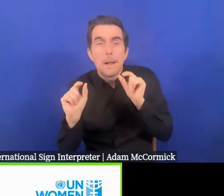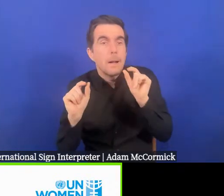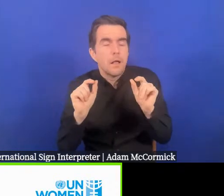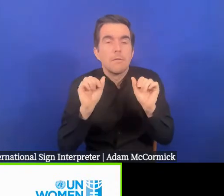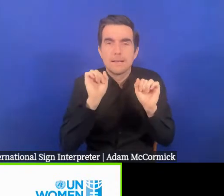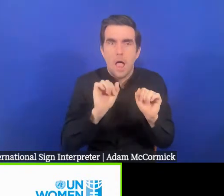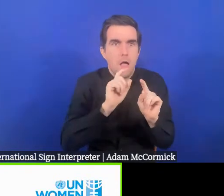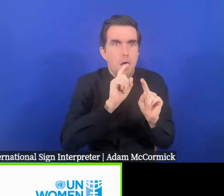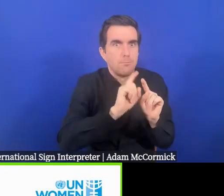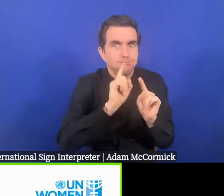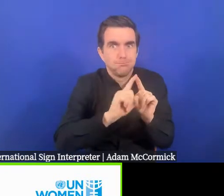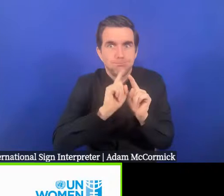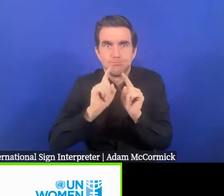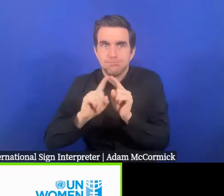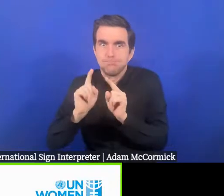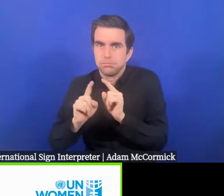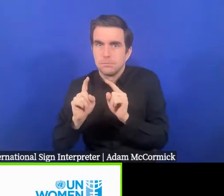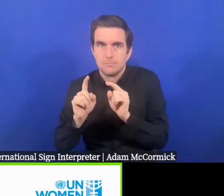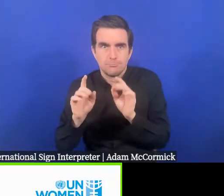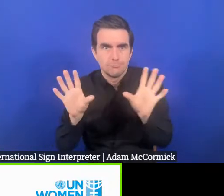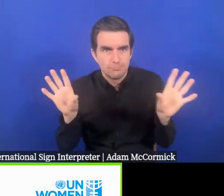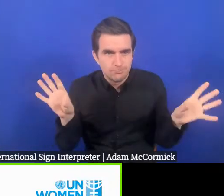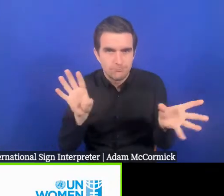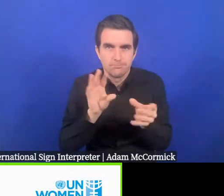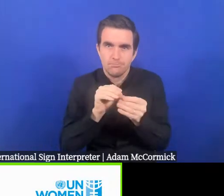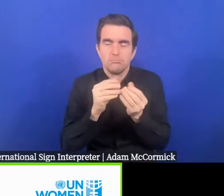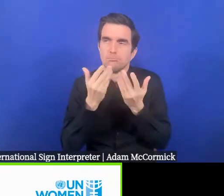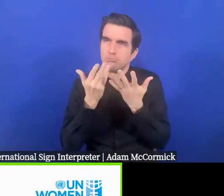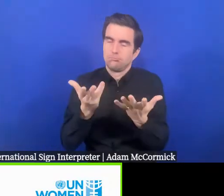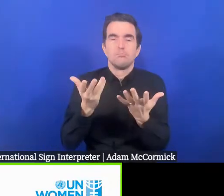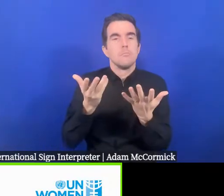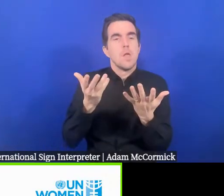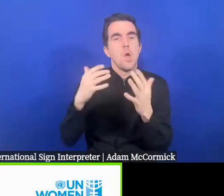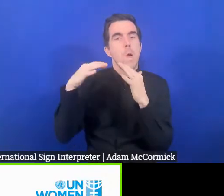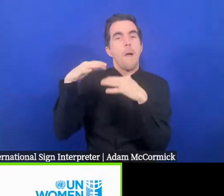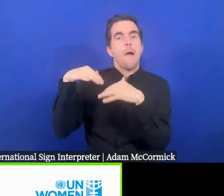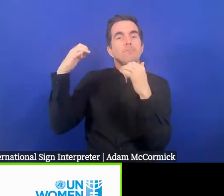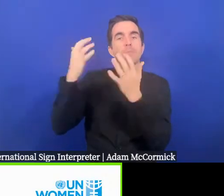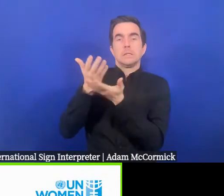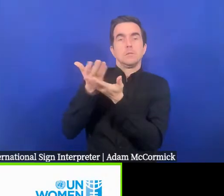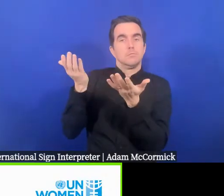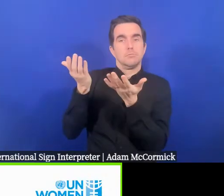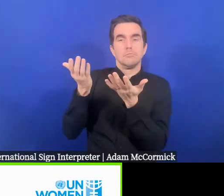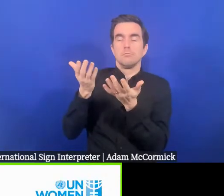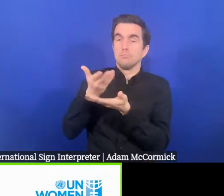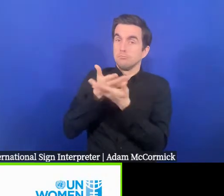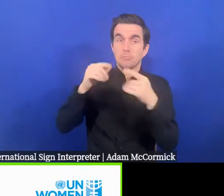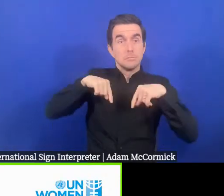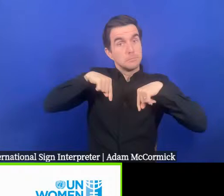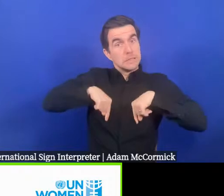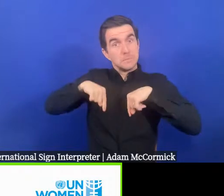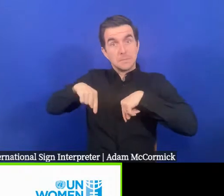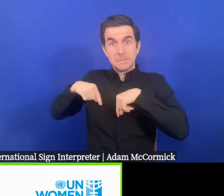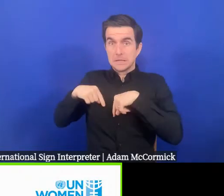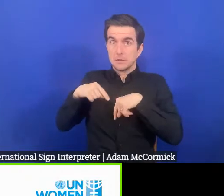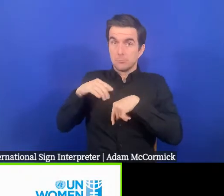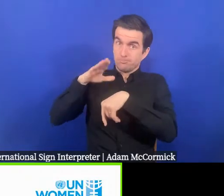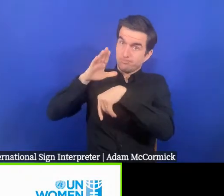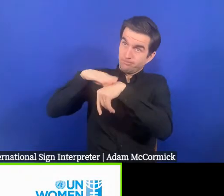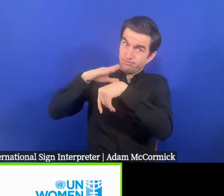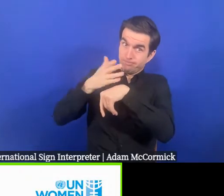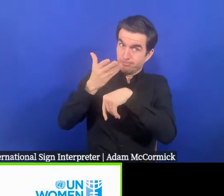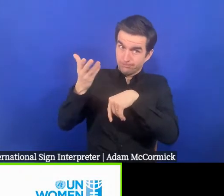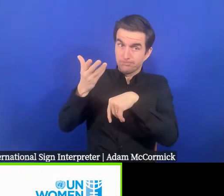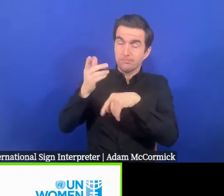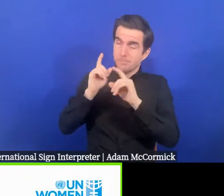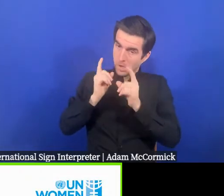account for their commitments on gender equality. How do you see this being integrated into the policy? These are